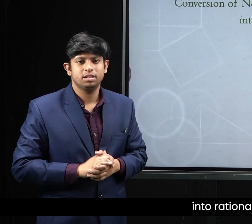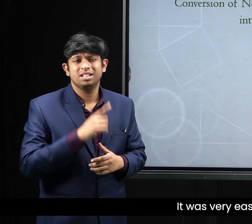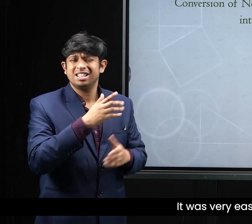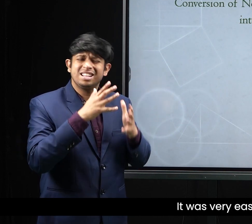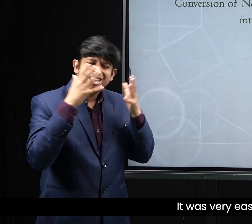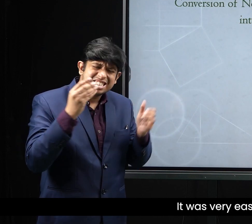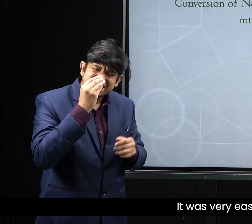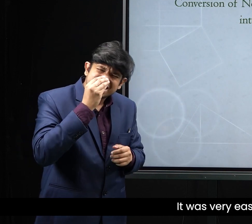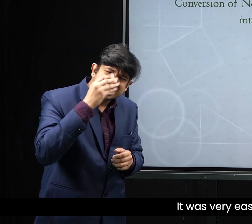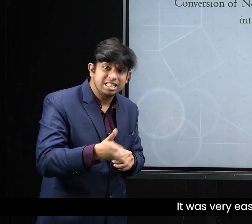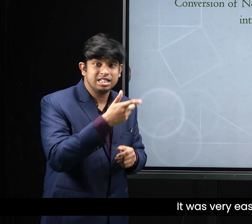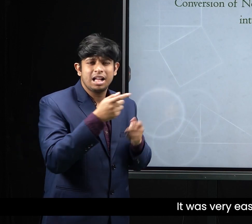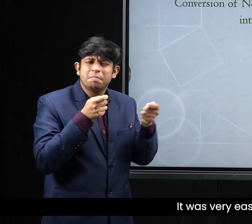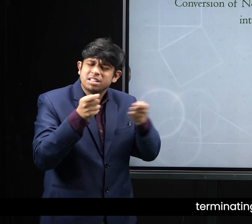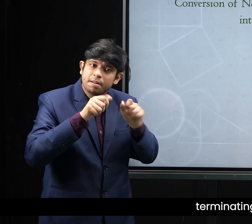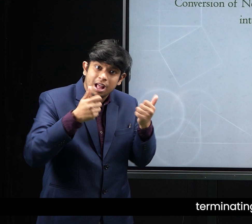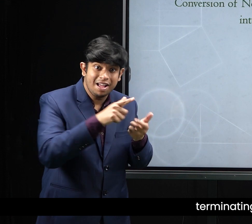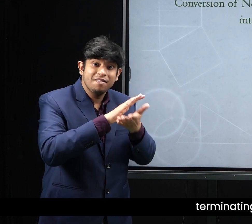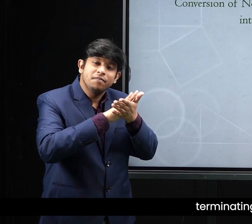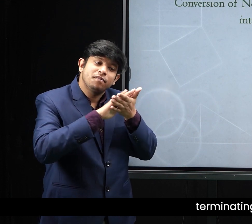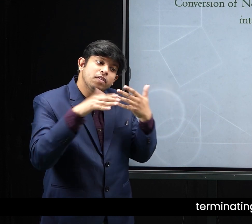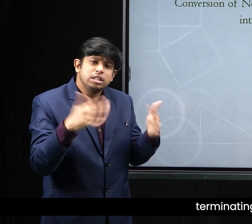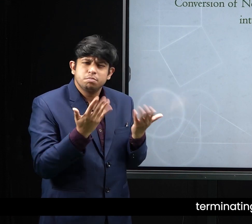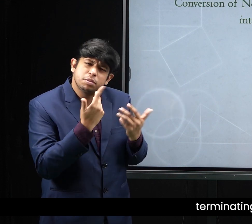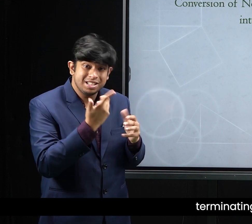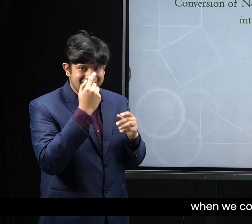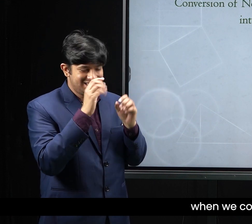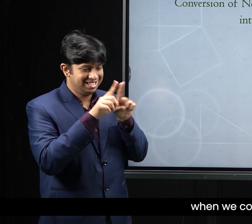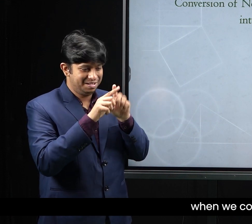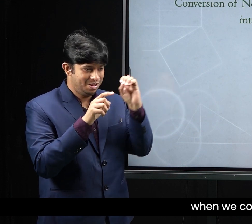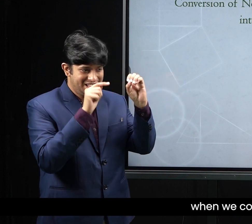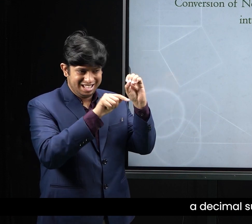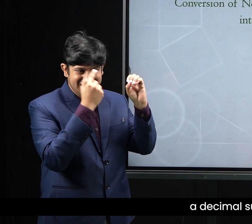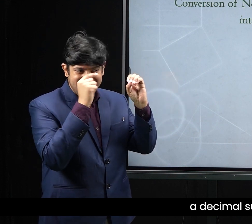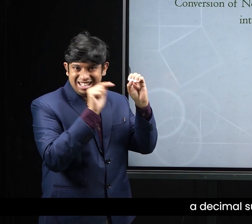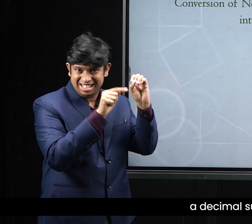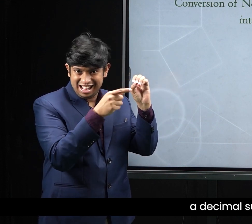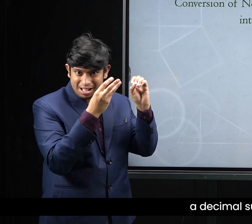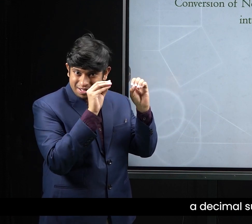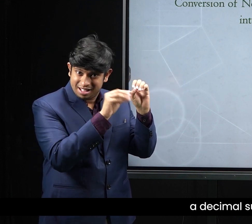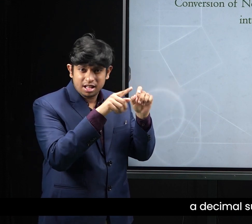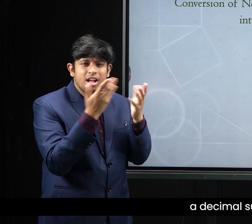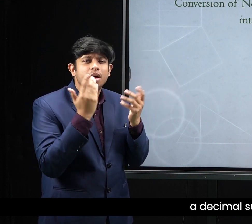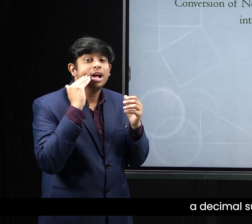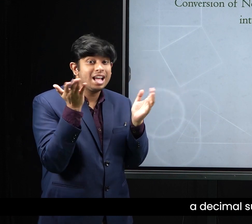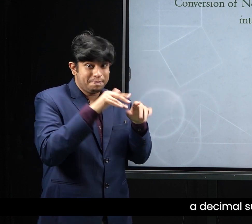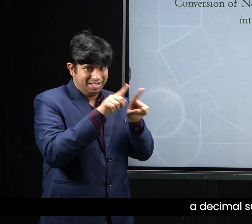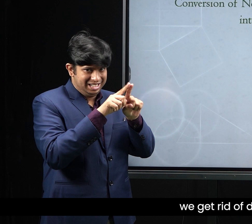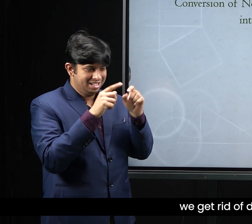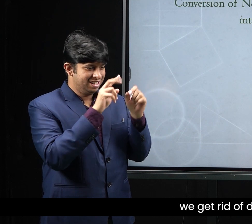It was very easy to handle a terminating decimal. When we come across a decimal such as 2.4, we get rid